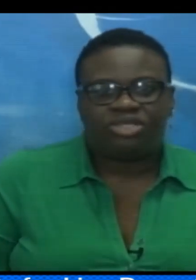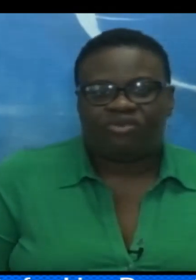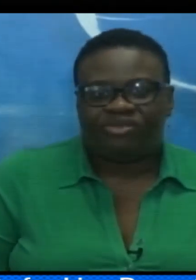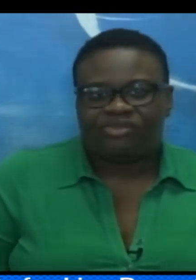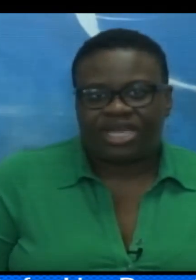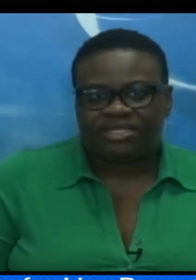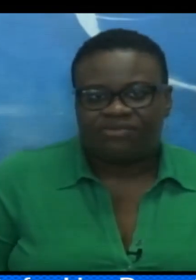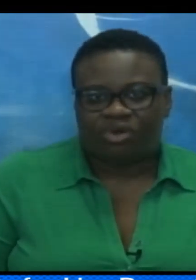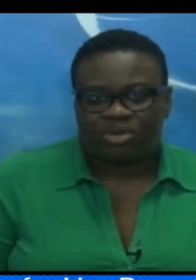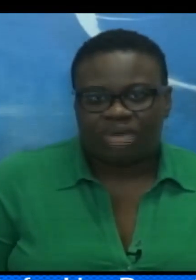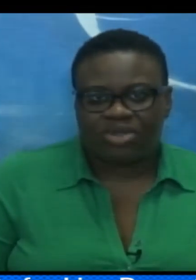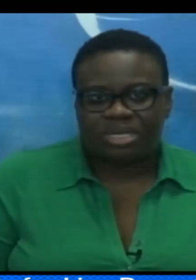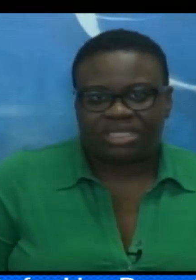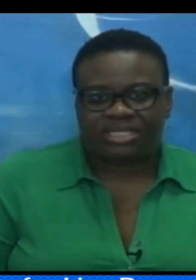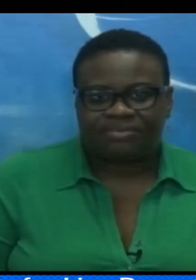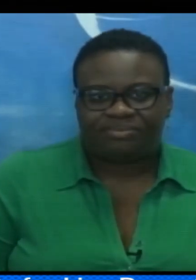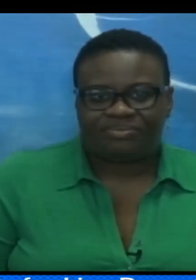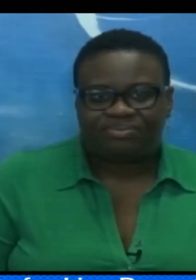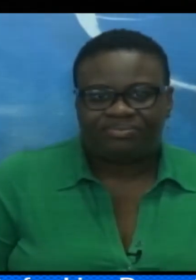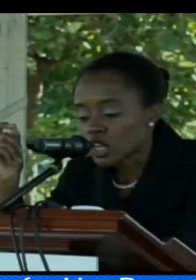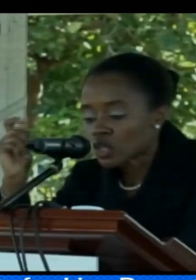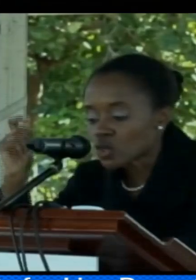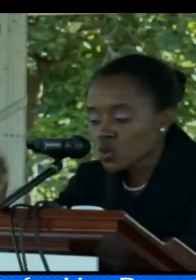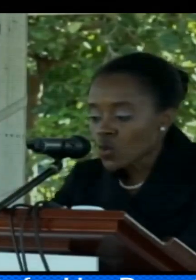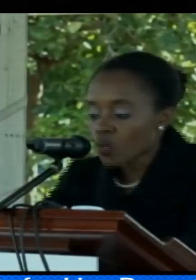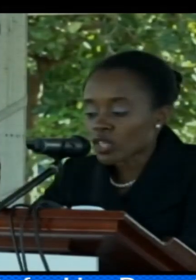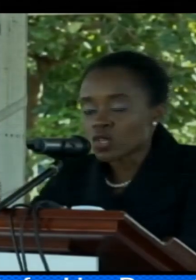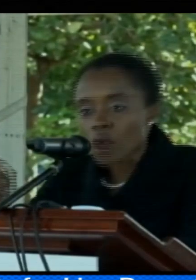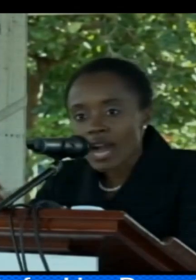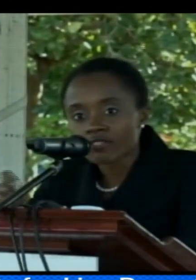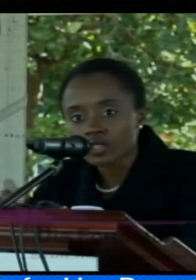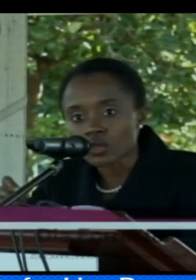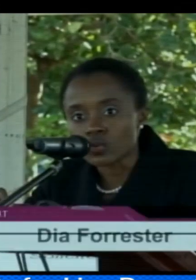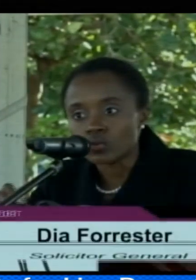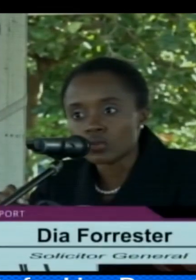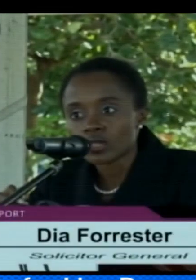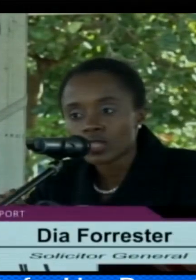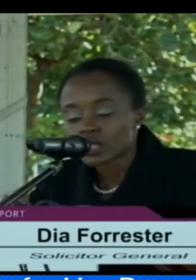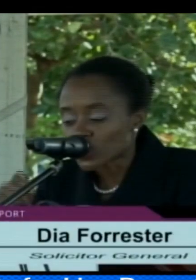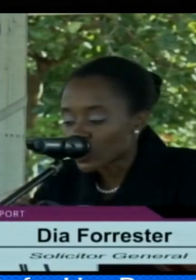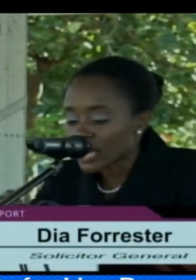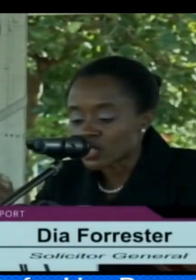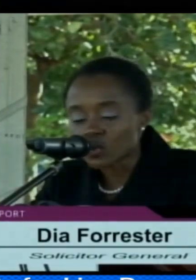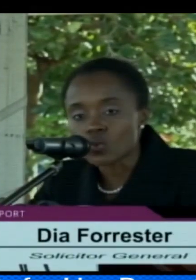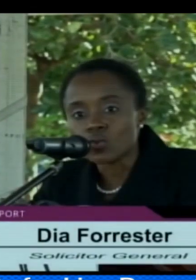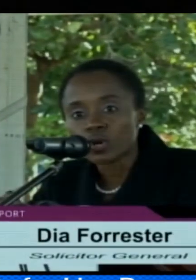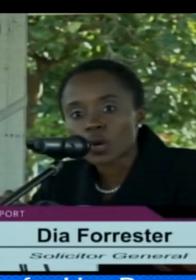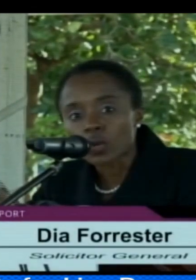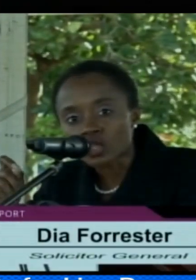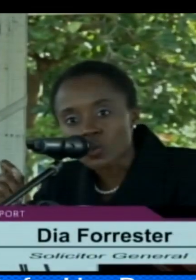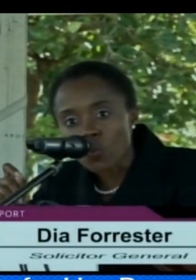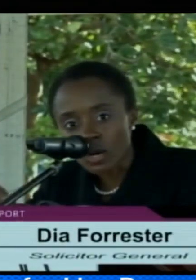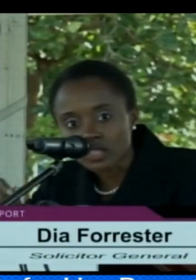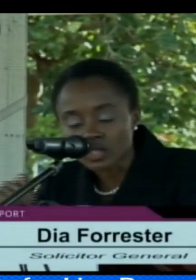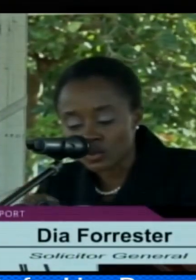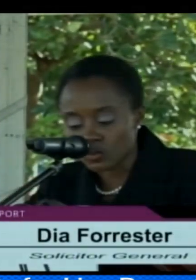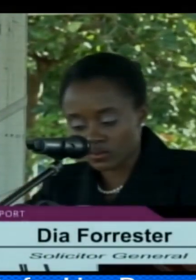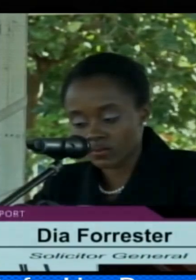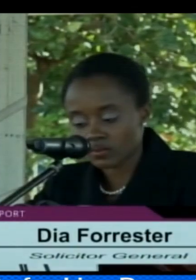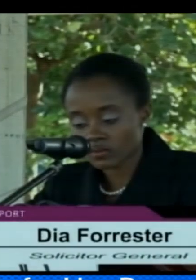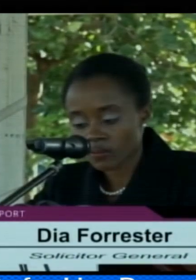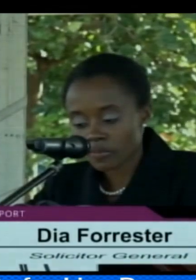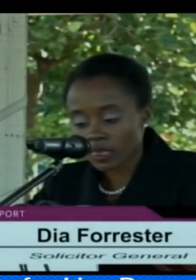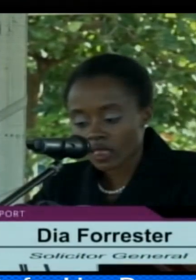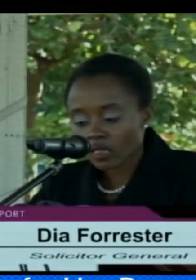some words of advice for the graduates. Do what you have to do so you can do what you want to